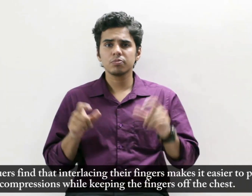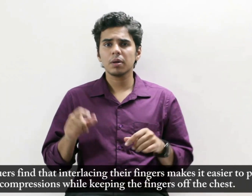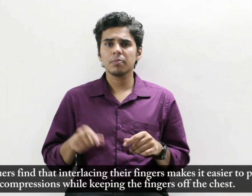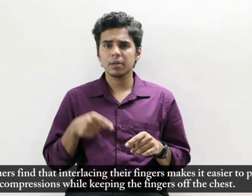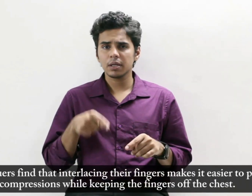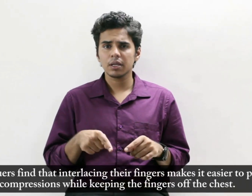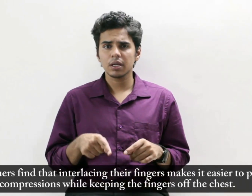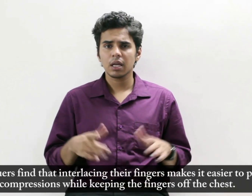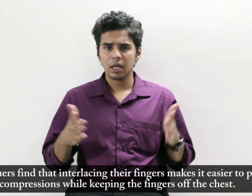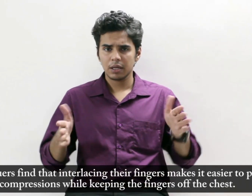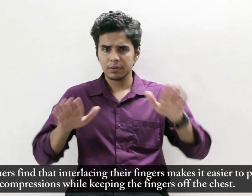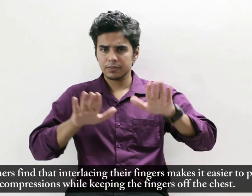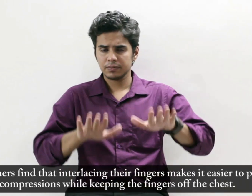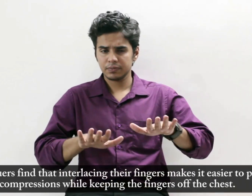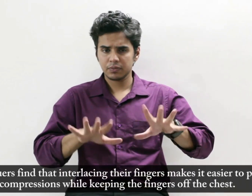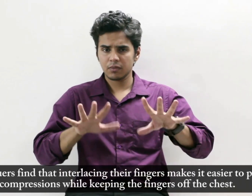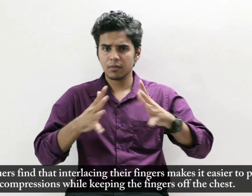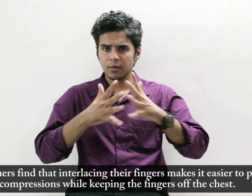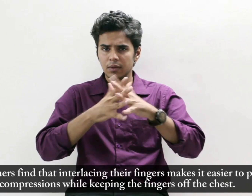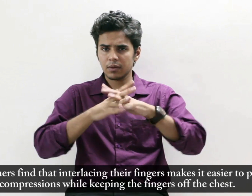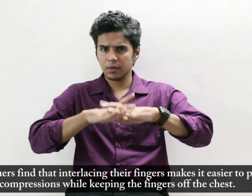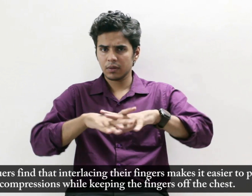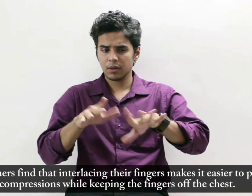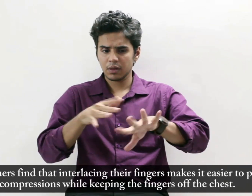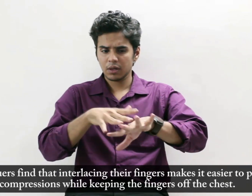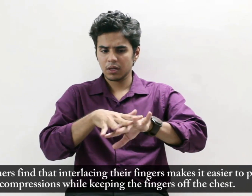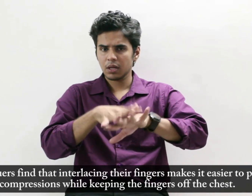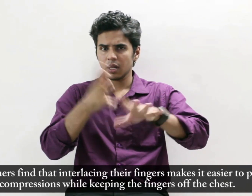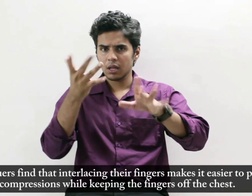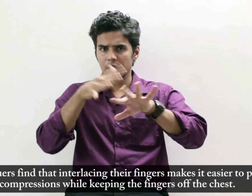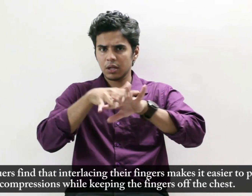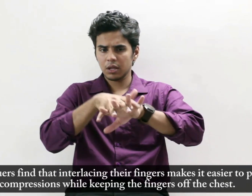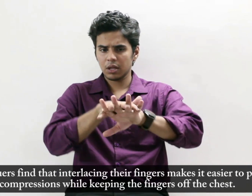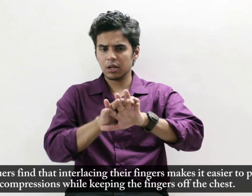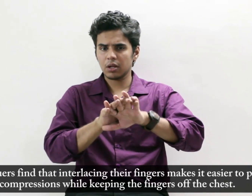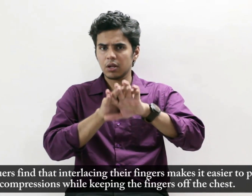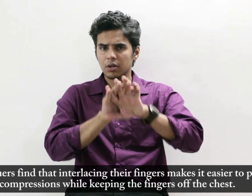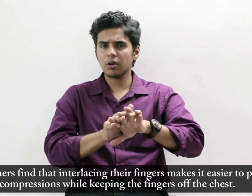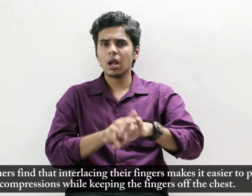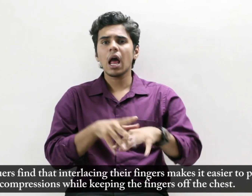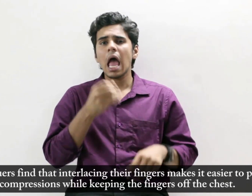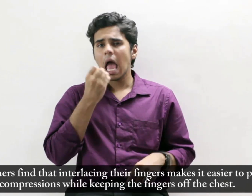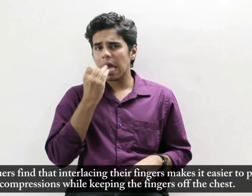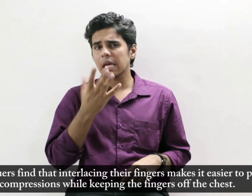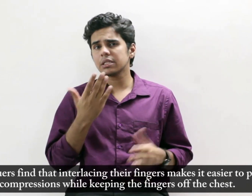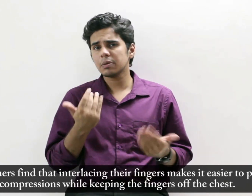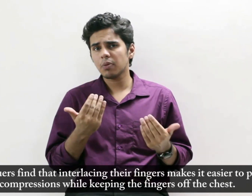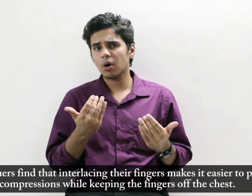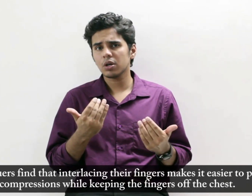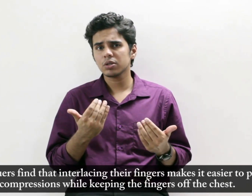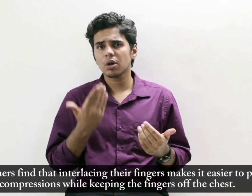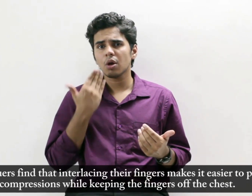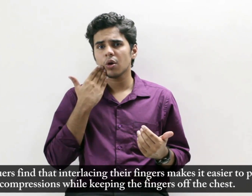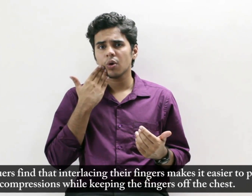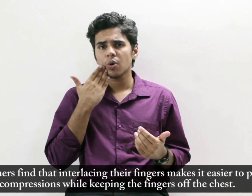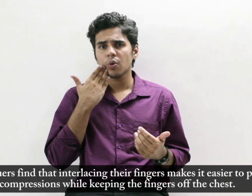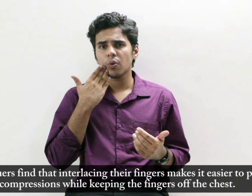Most rescuers find that interlacing their fingers makes it easier to provide compressions while keeping